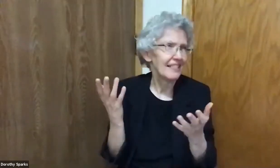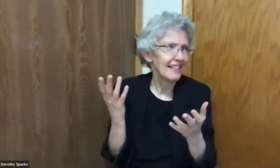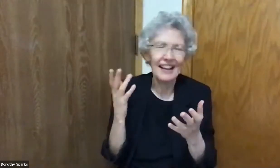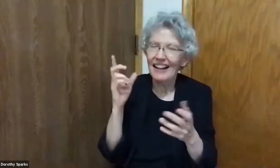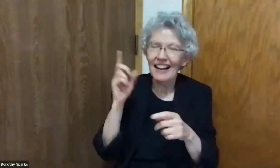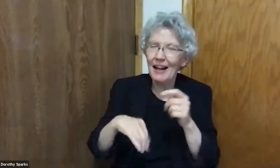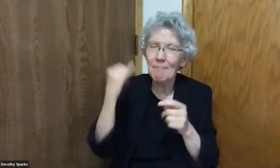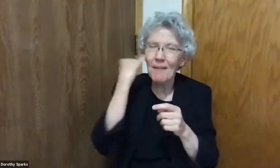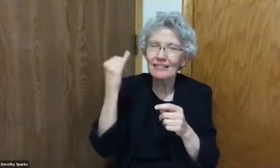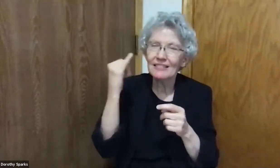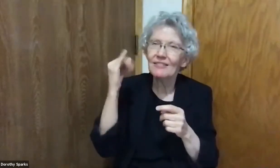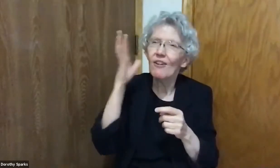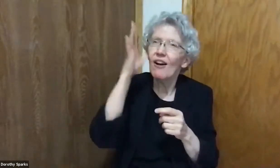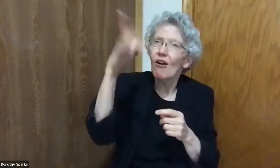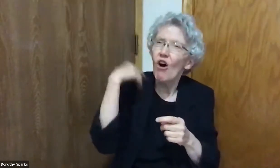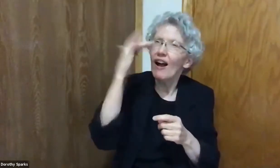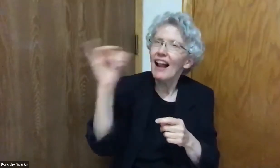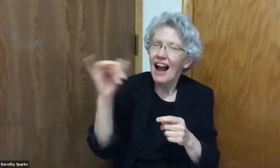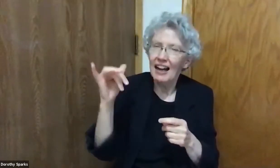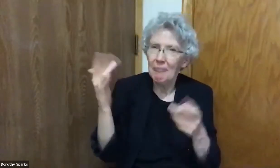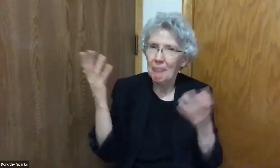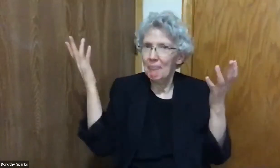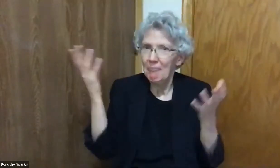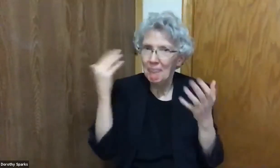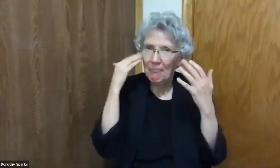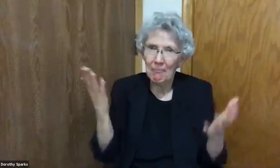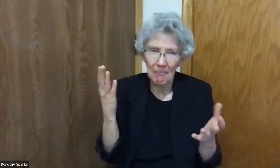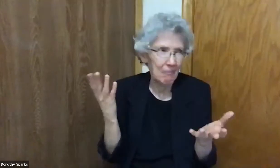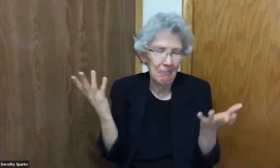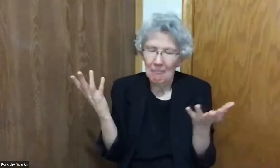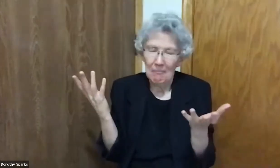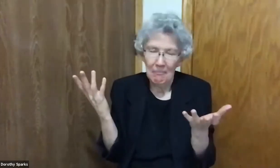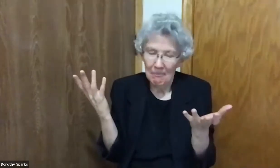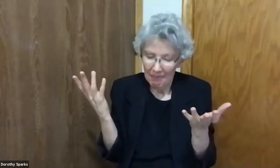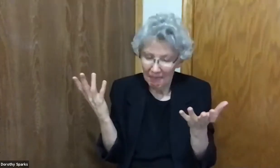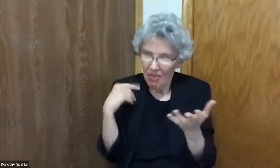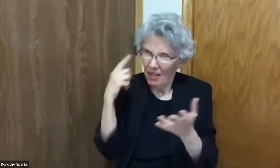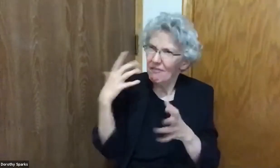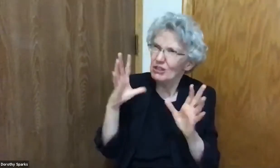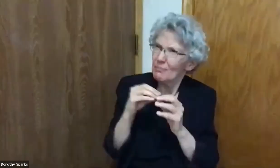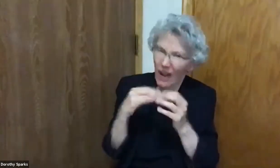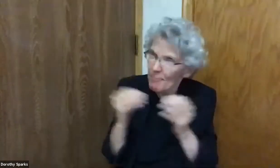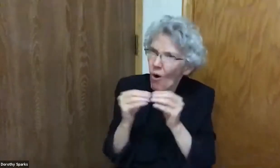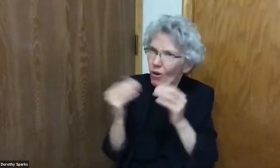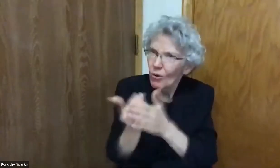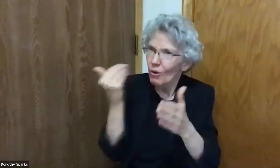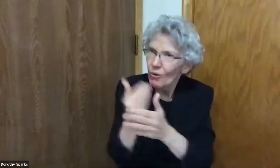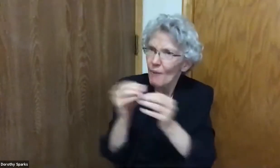changes, creativity, new ideas, and I can't even imagine what the future is going to look